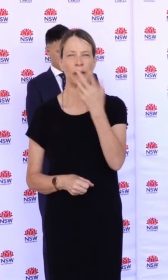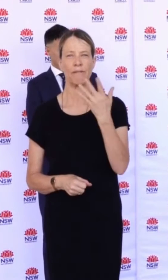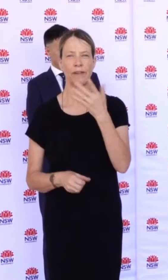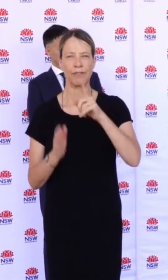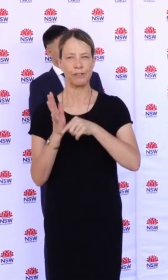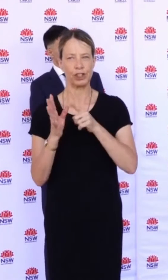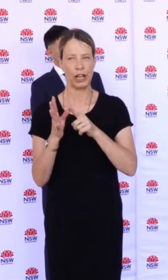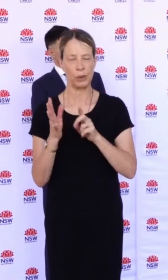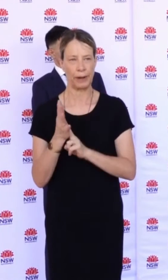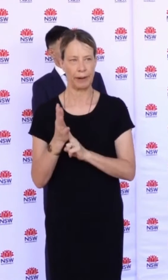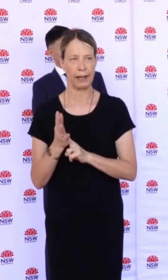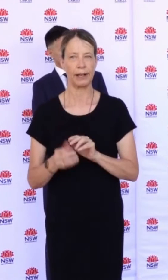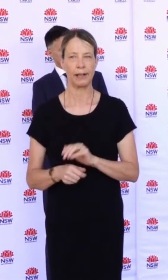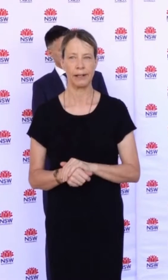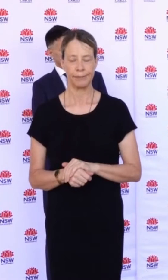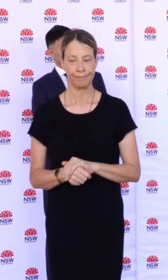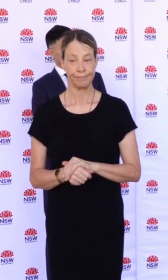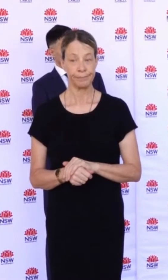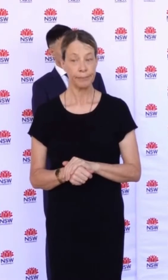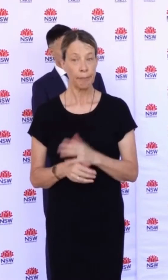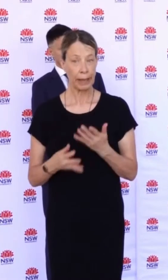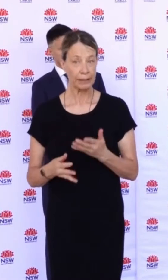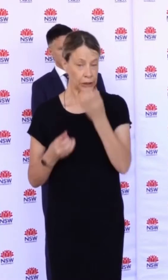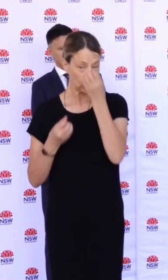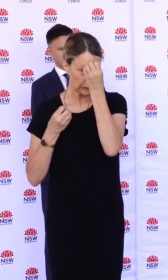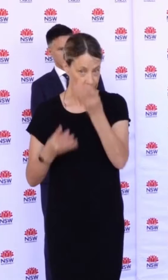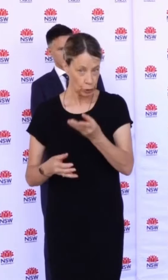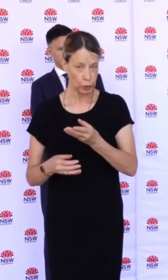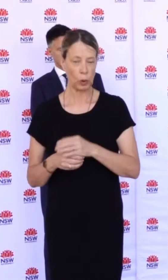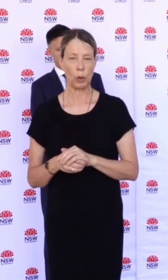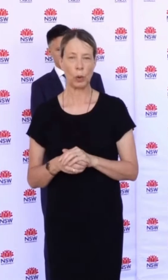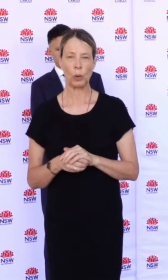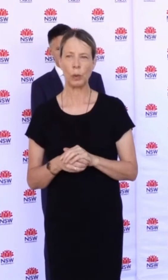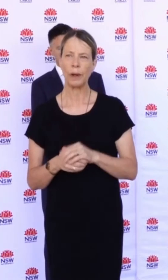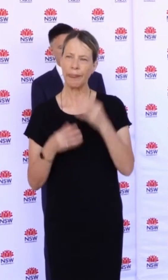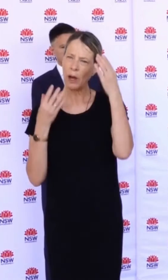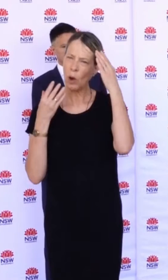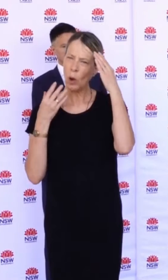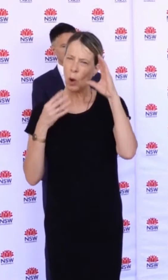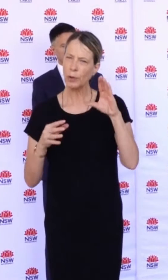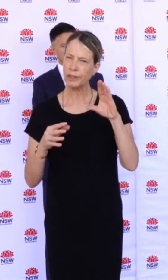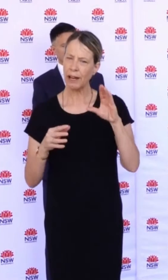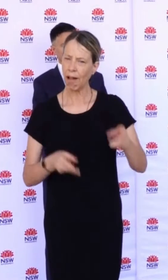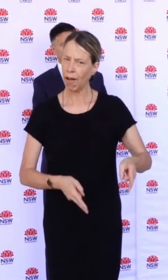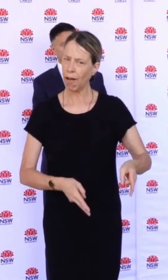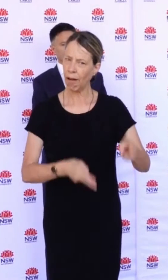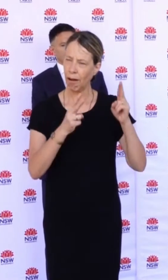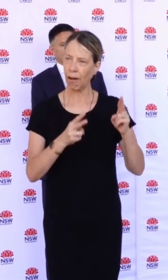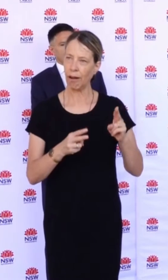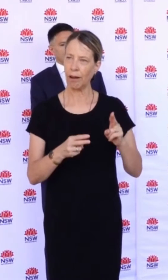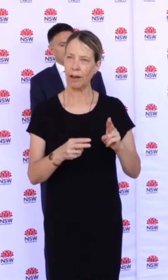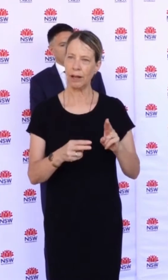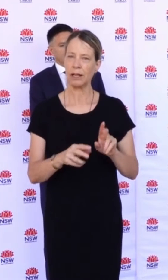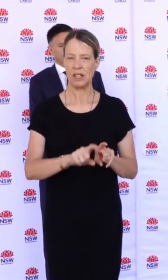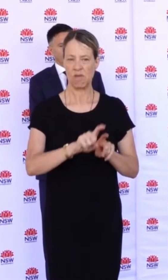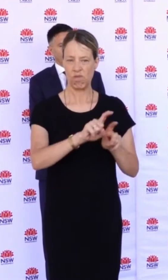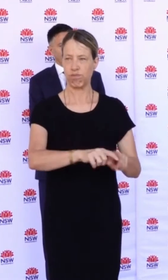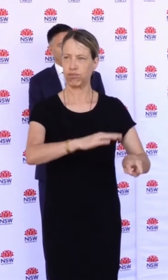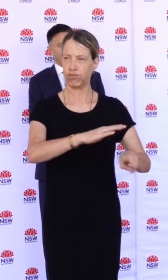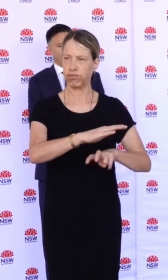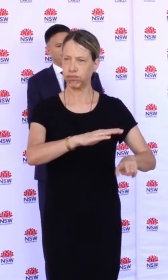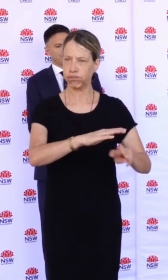day in our hotel quarantine system, we have about